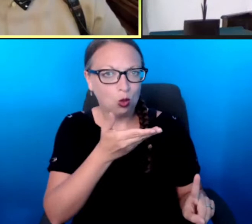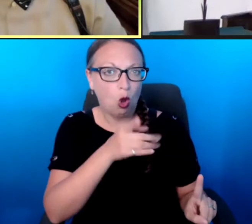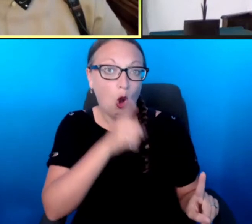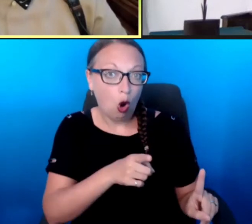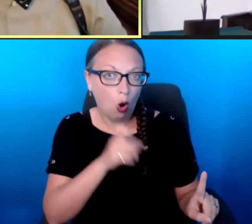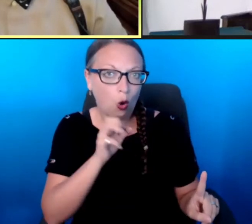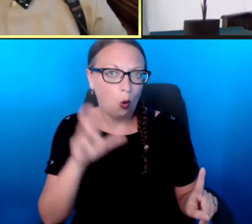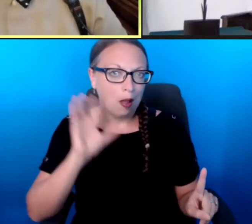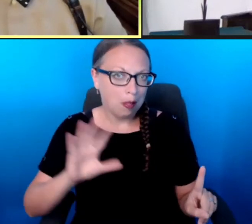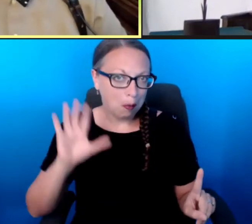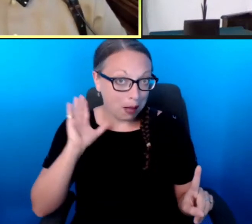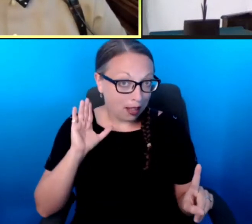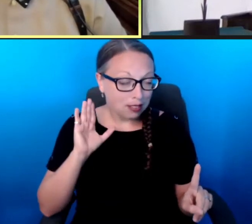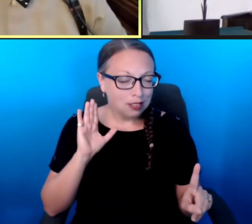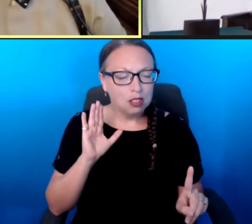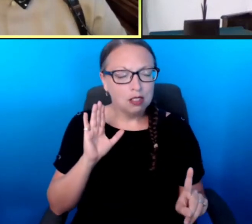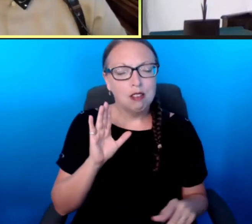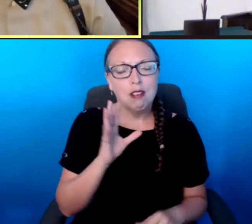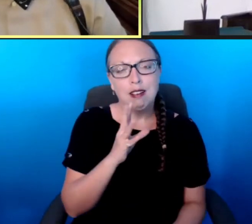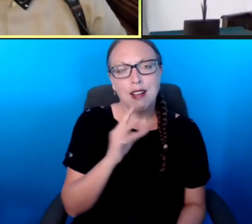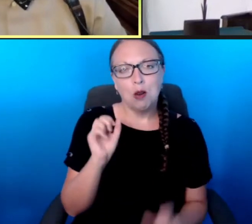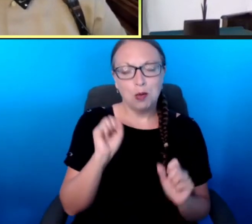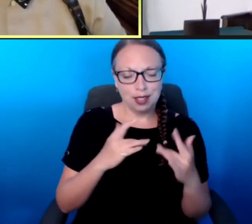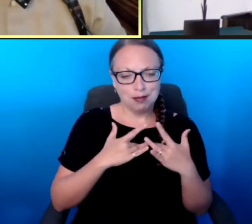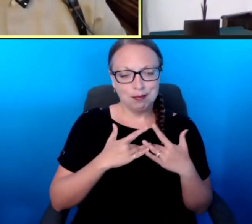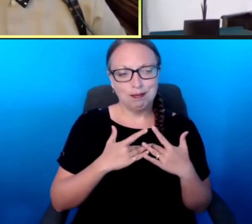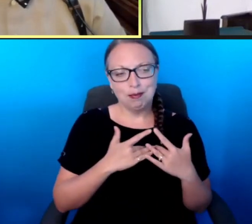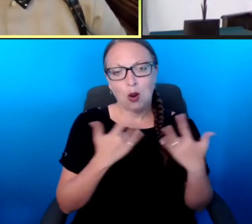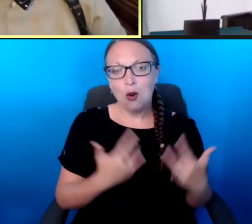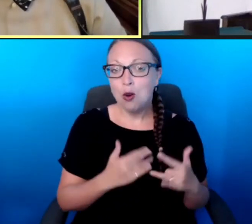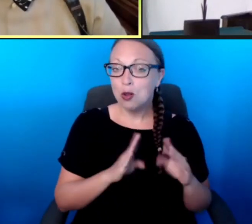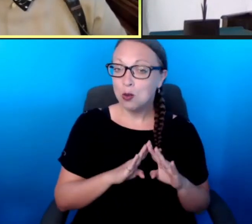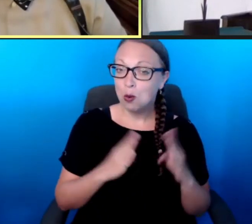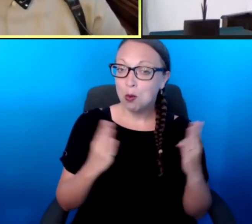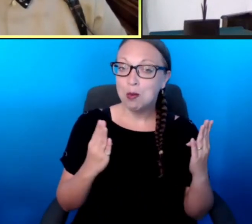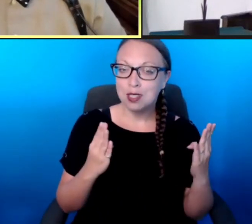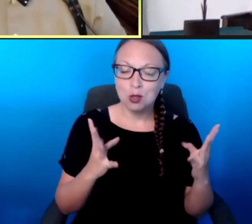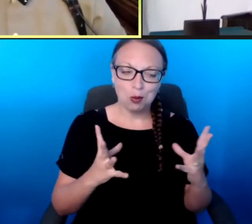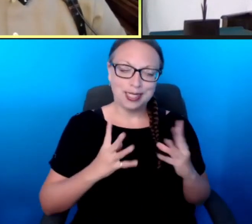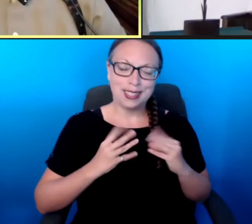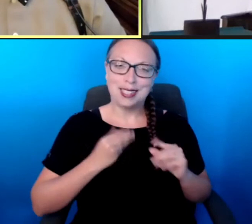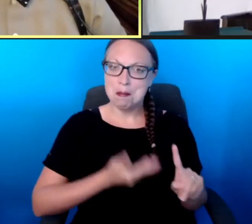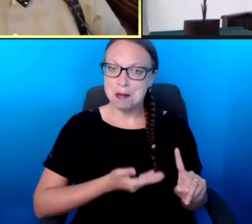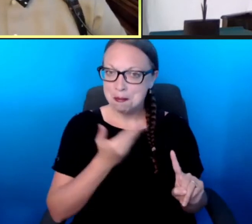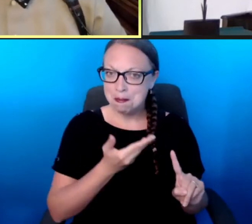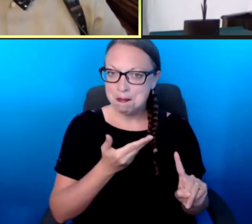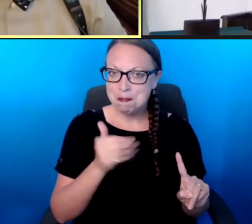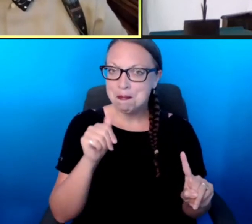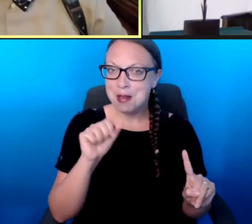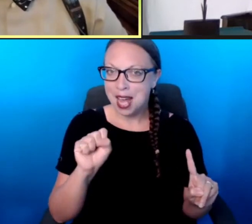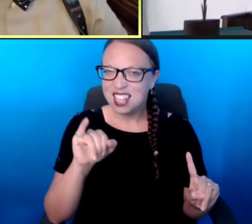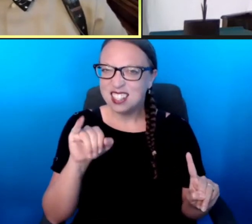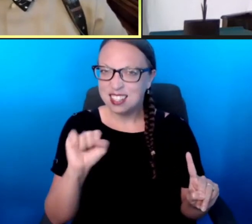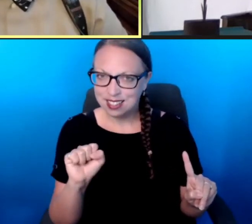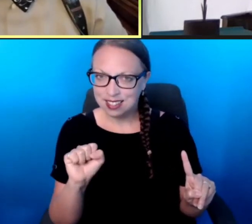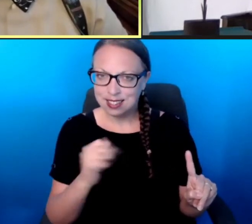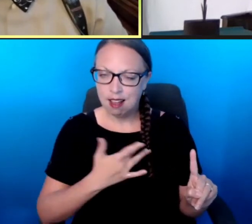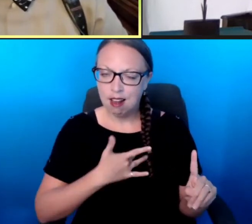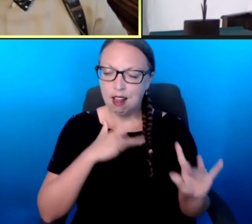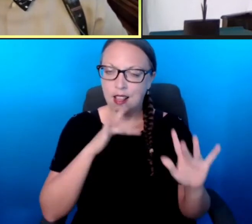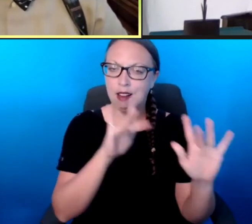are, and open our hearts to love for them as is, and finally compassion for the rest of the